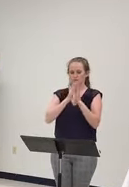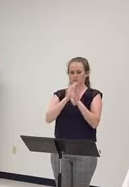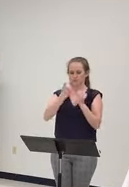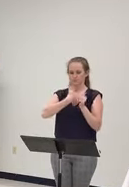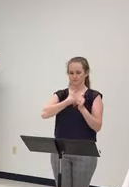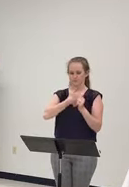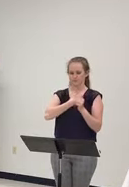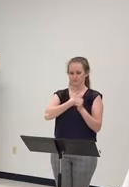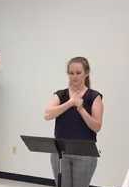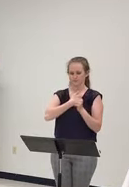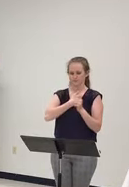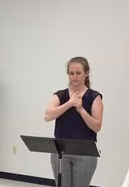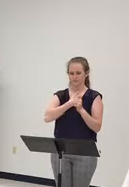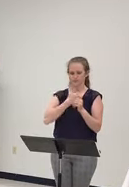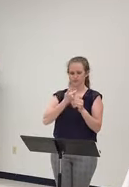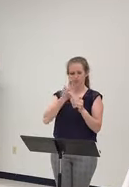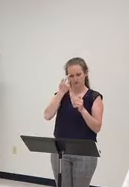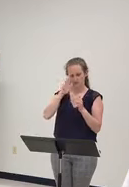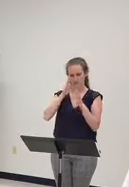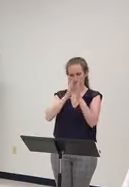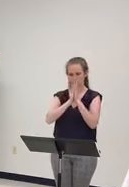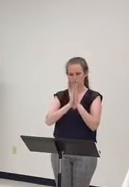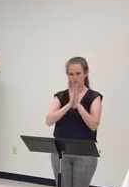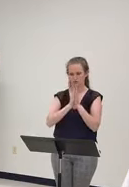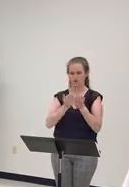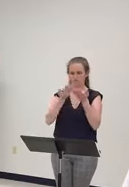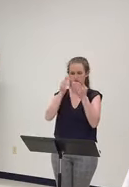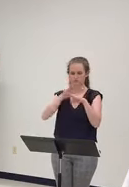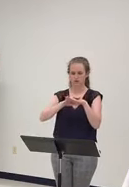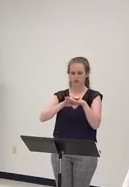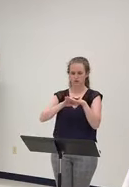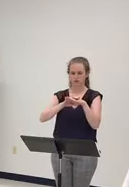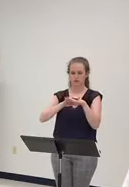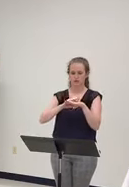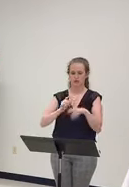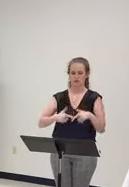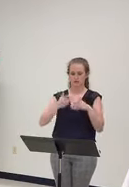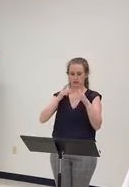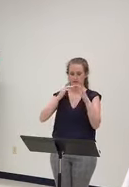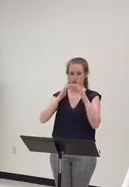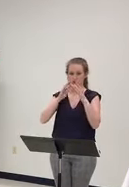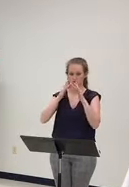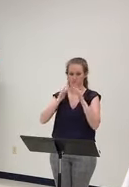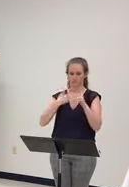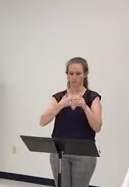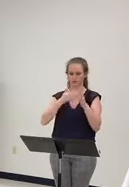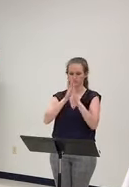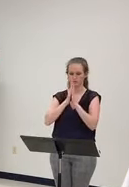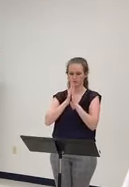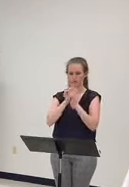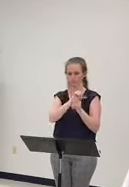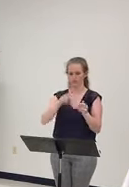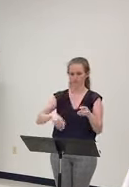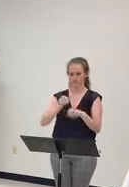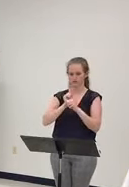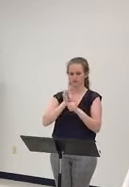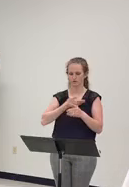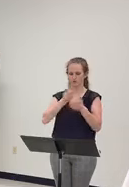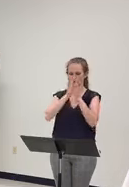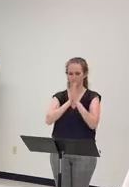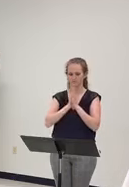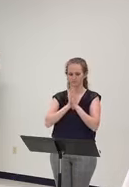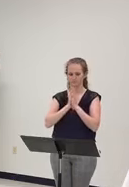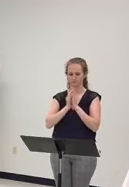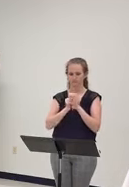silence of our hearts, and for the prayers offered on our live stream broadcast, we pray to the Lord. Lord, receive